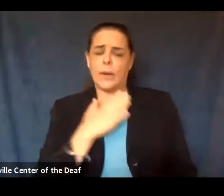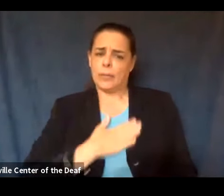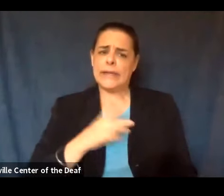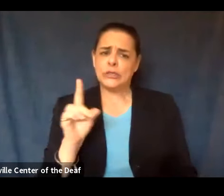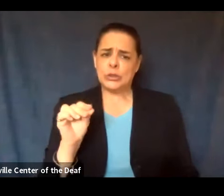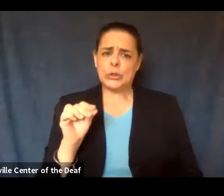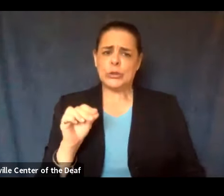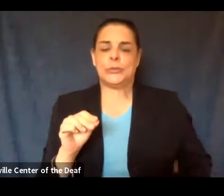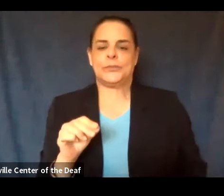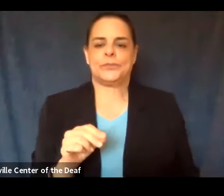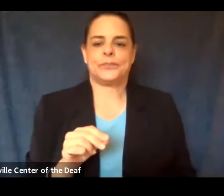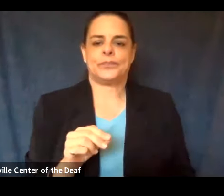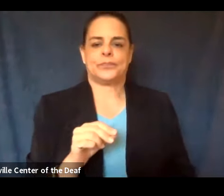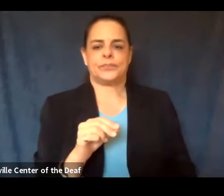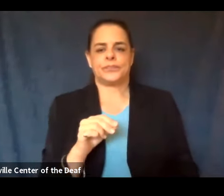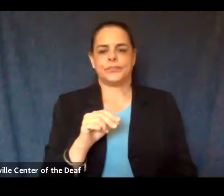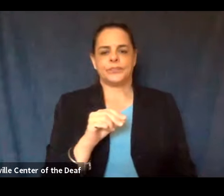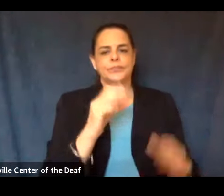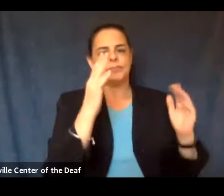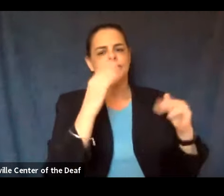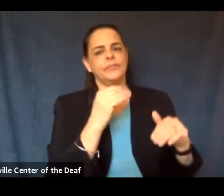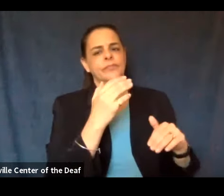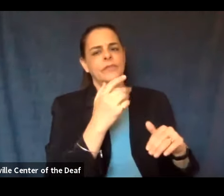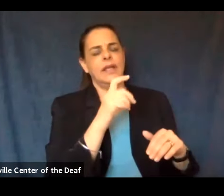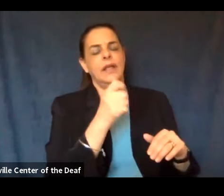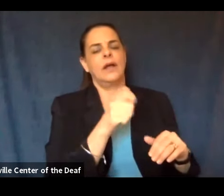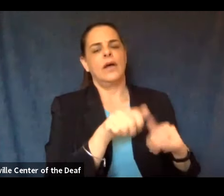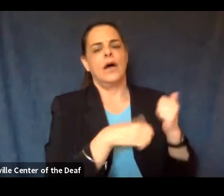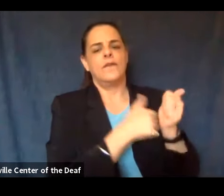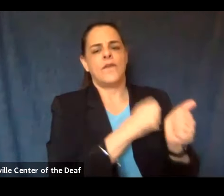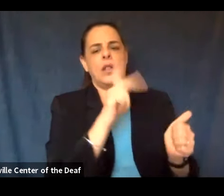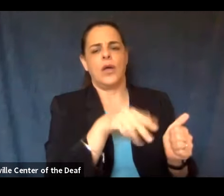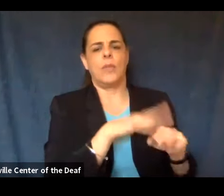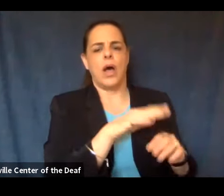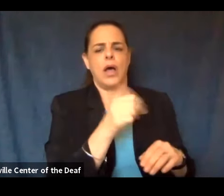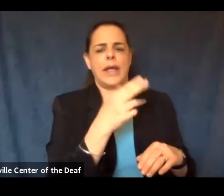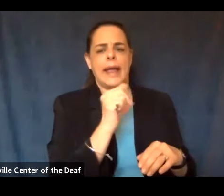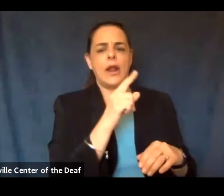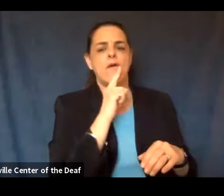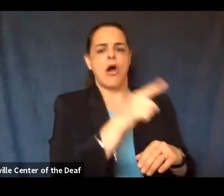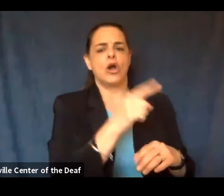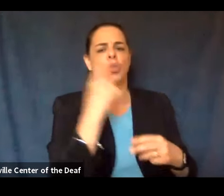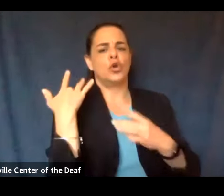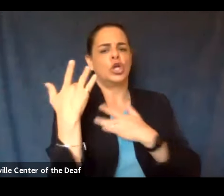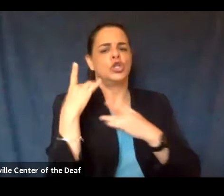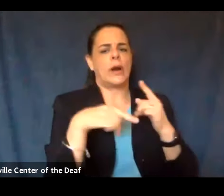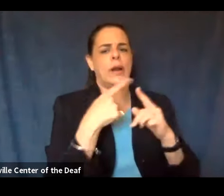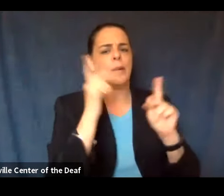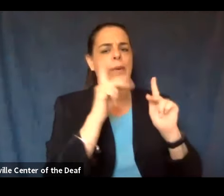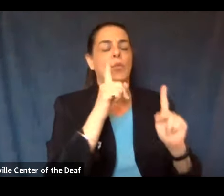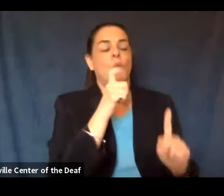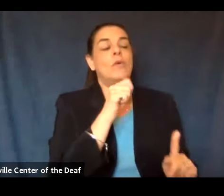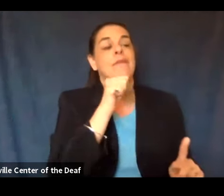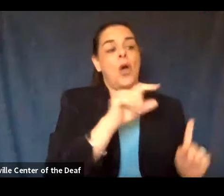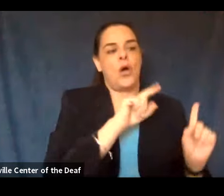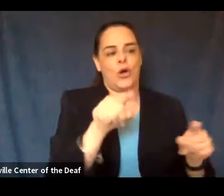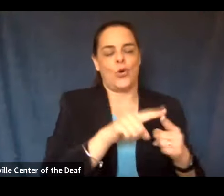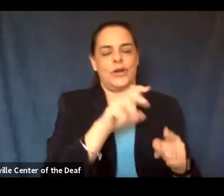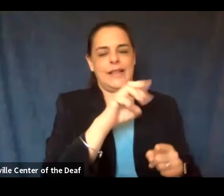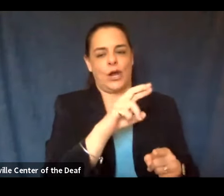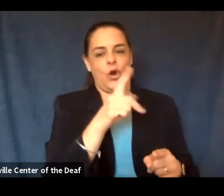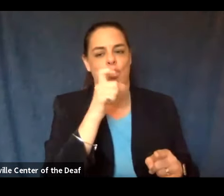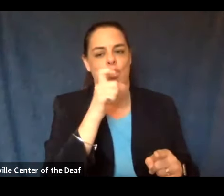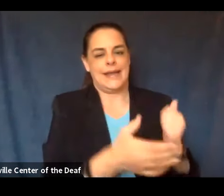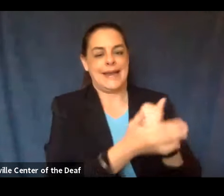come. Similarly to your answer there, their follow-up question was, on the other hand, are you concerned about people not going to the emergency room who need help because